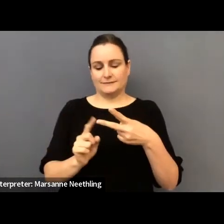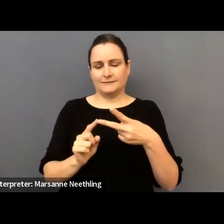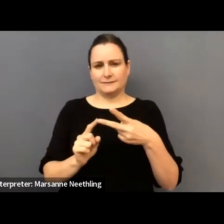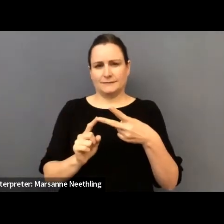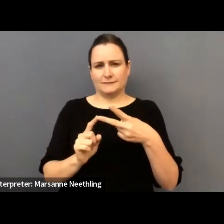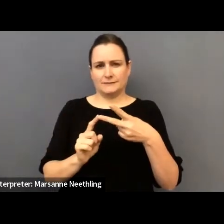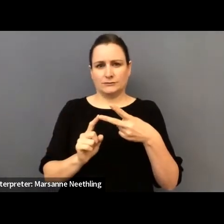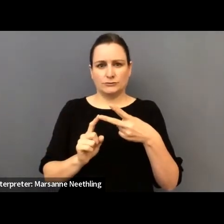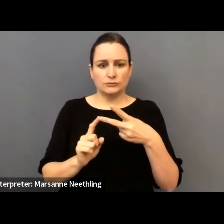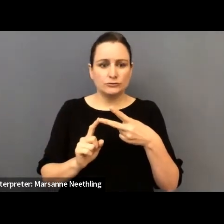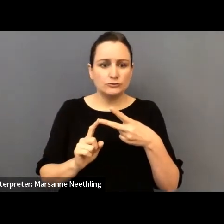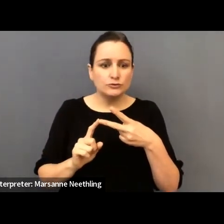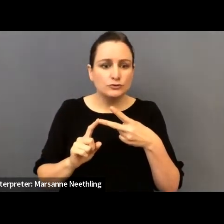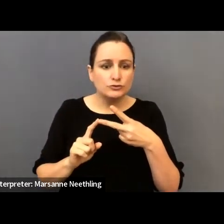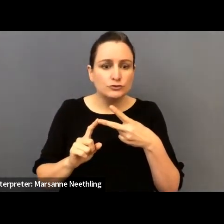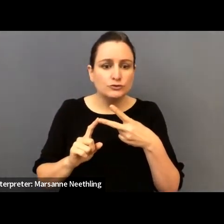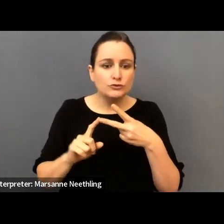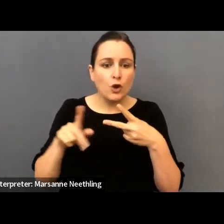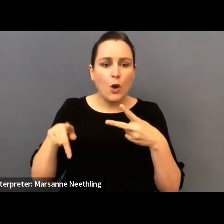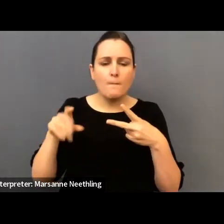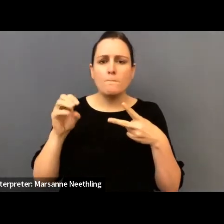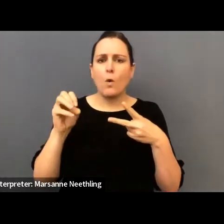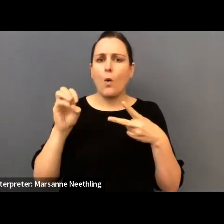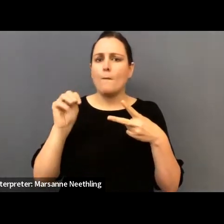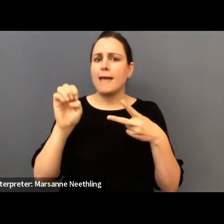Bonello Deluku and Robert